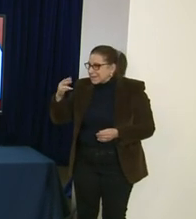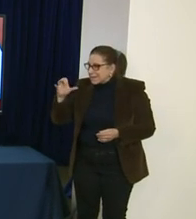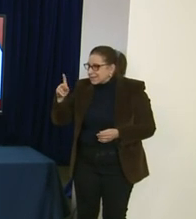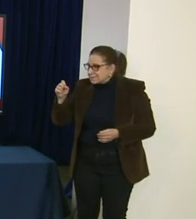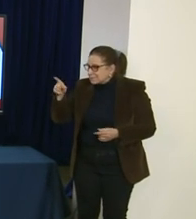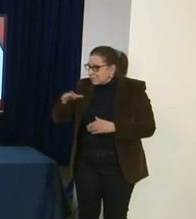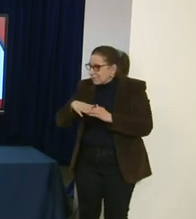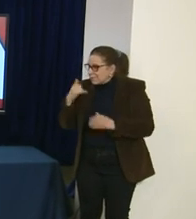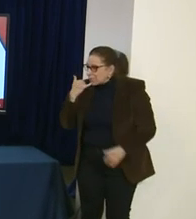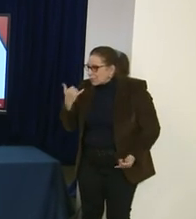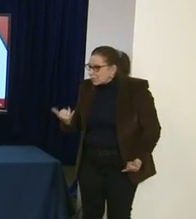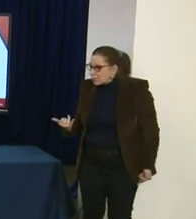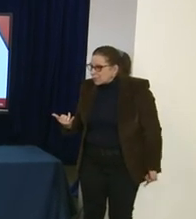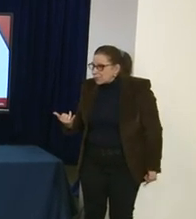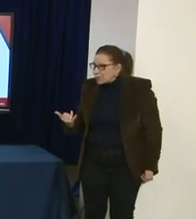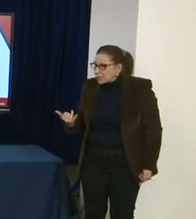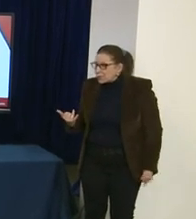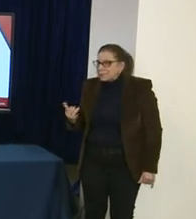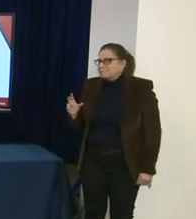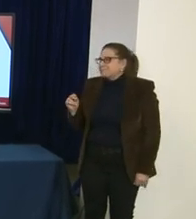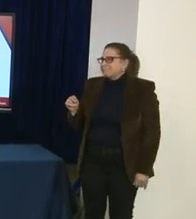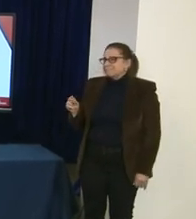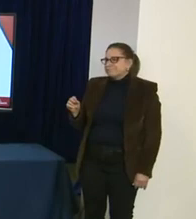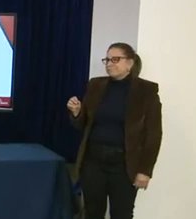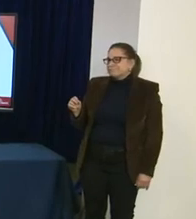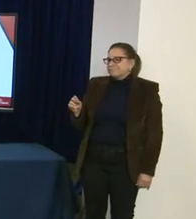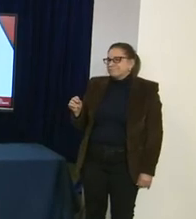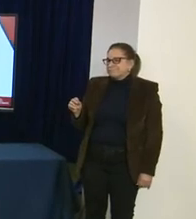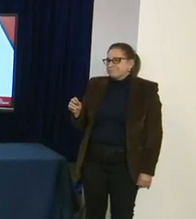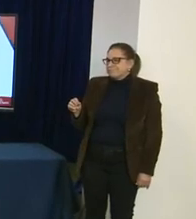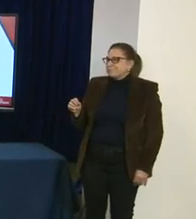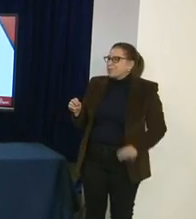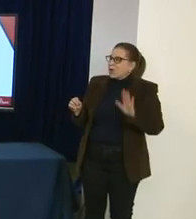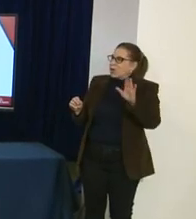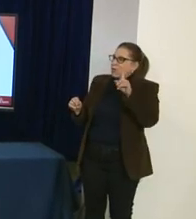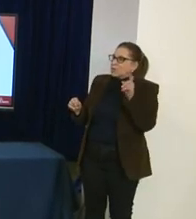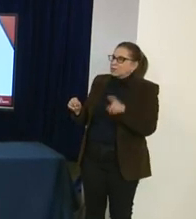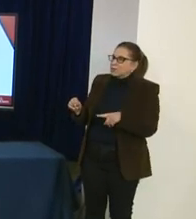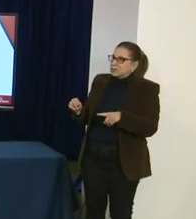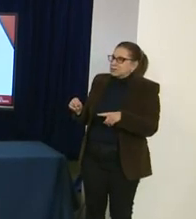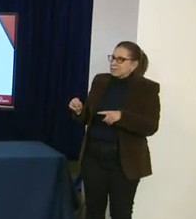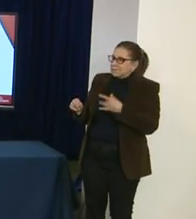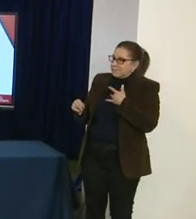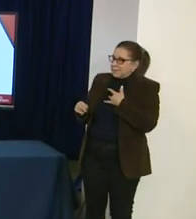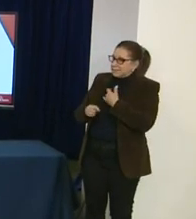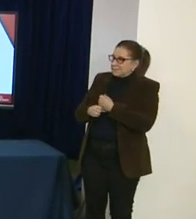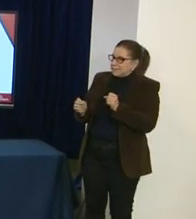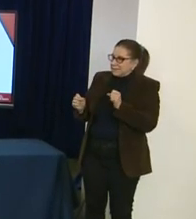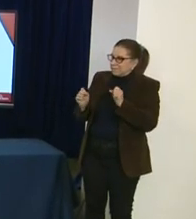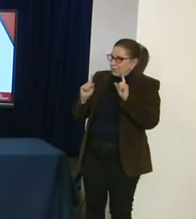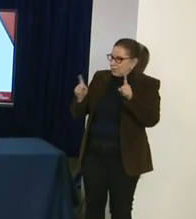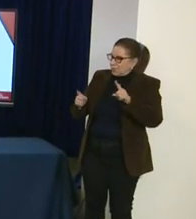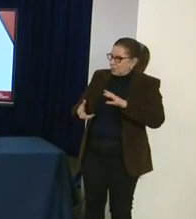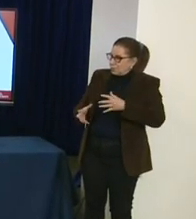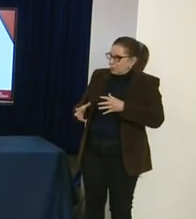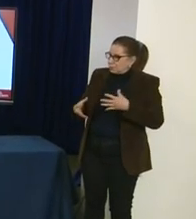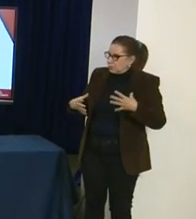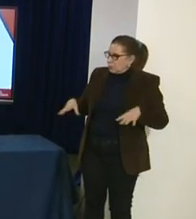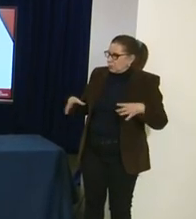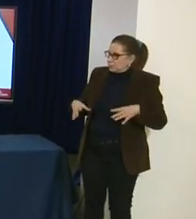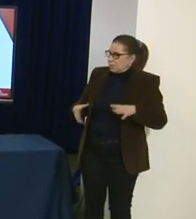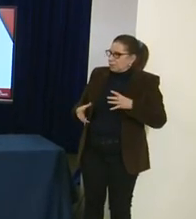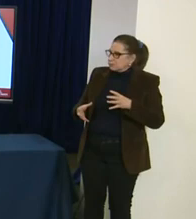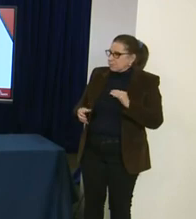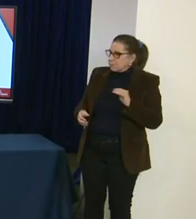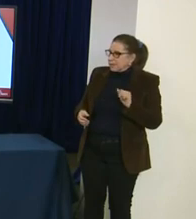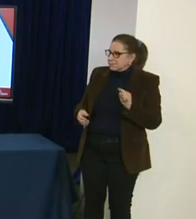All right, she was just, Ms. Hicks' question is it safe to still go to the laundromat? Dr. Nesbitt? So